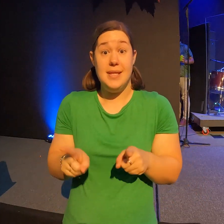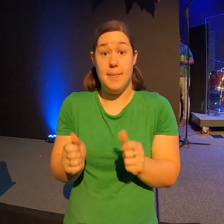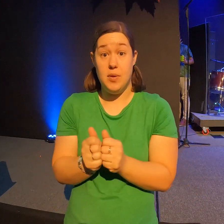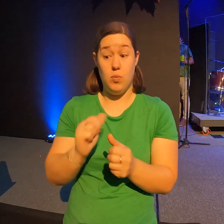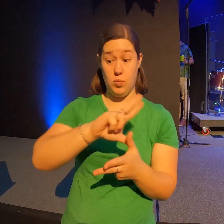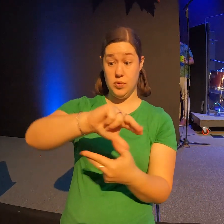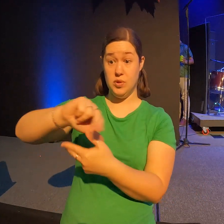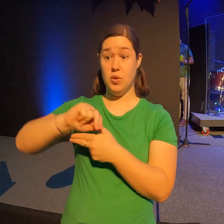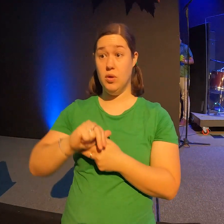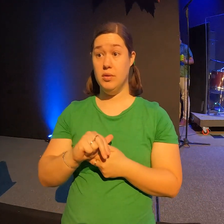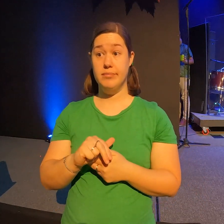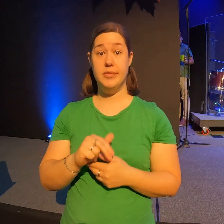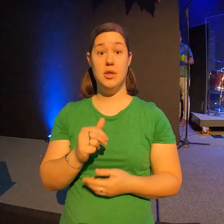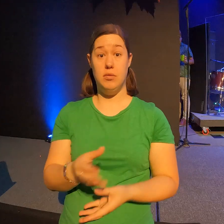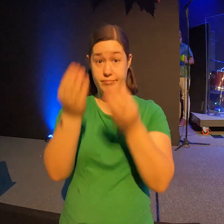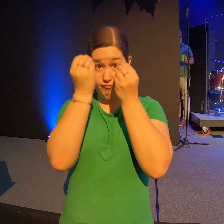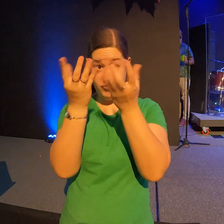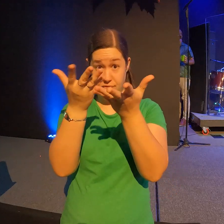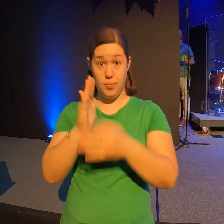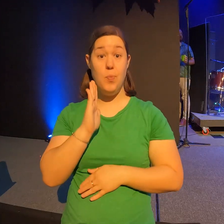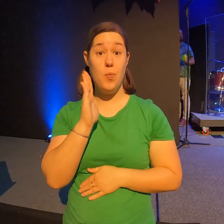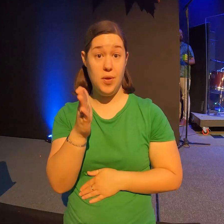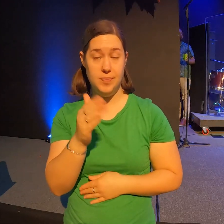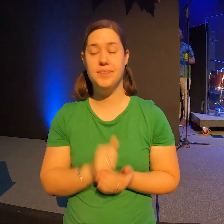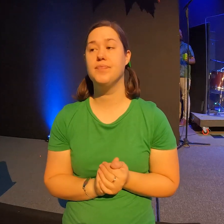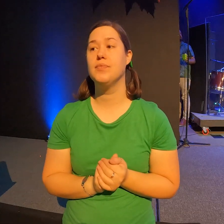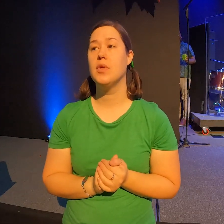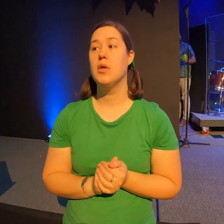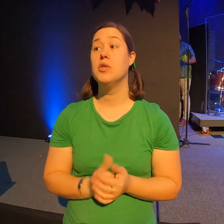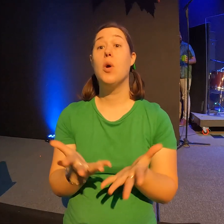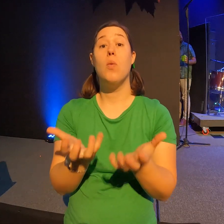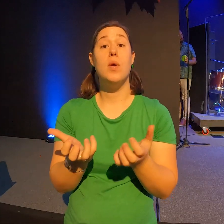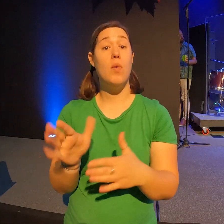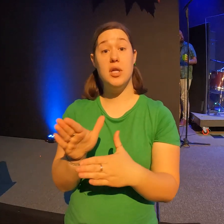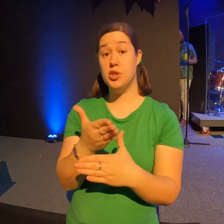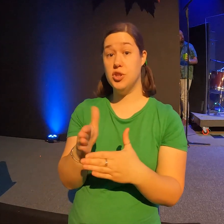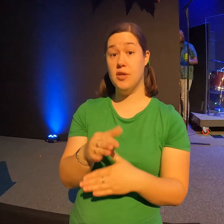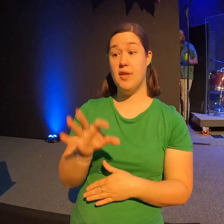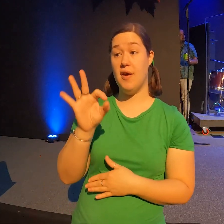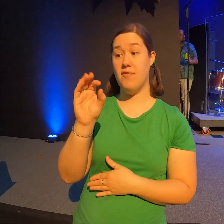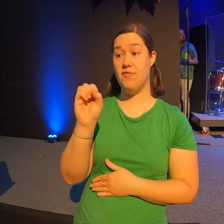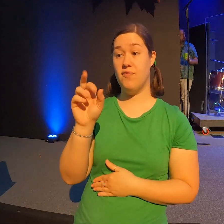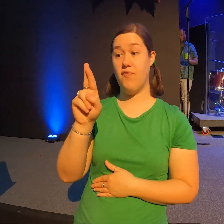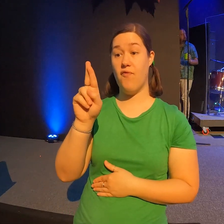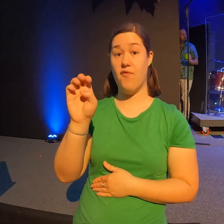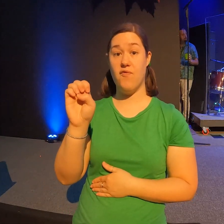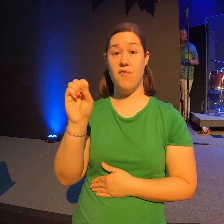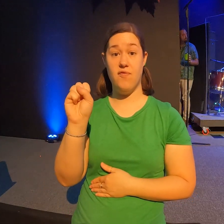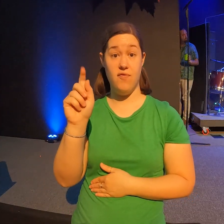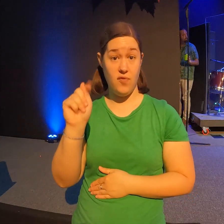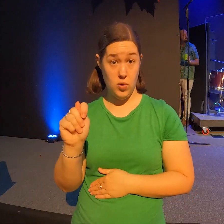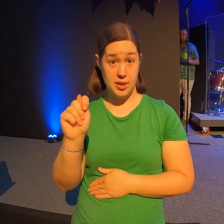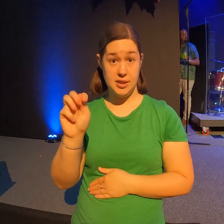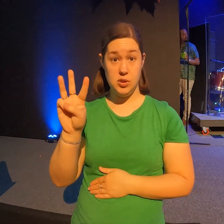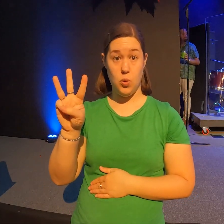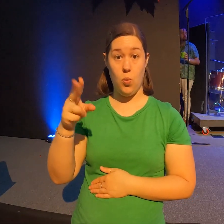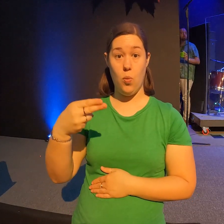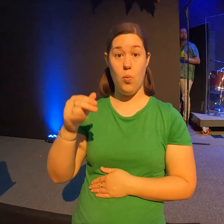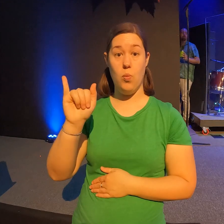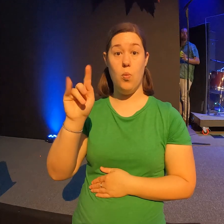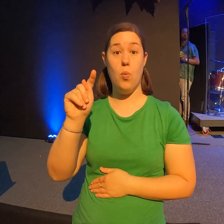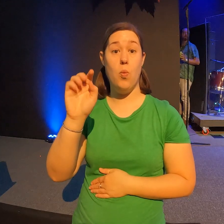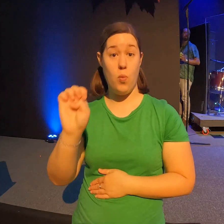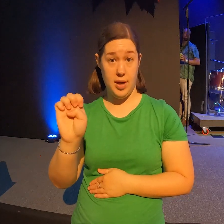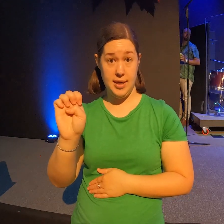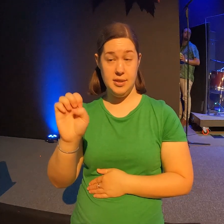share, and we still want to, is that Forrest White, who's our Director of Missions, and Susan Earhart, who is one of our members and also